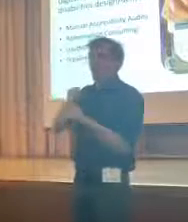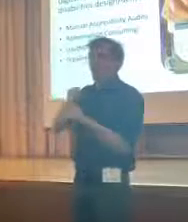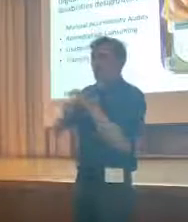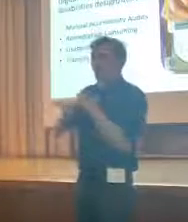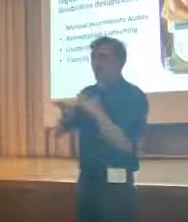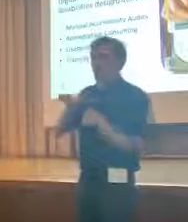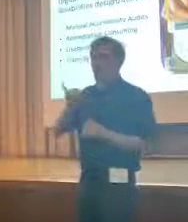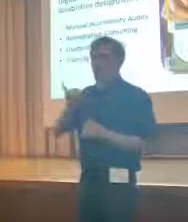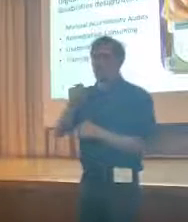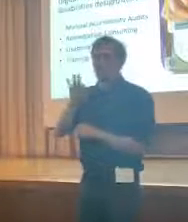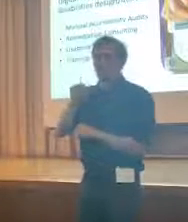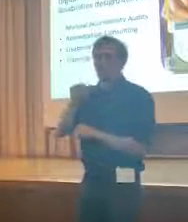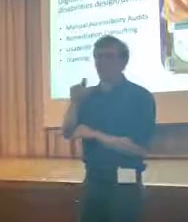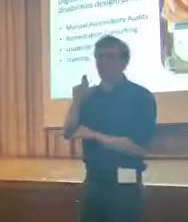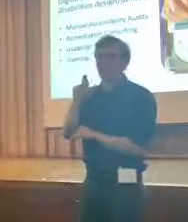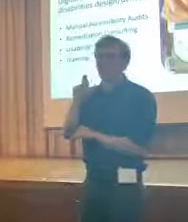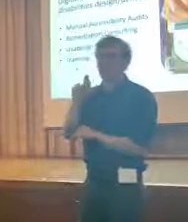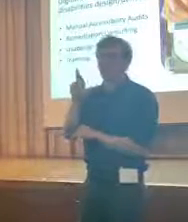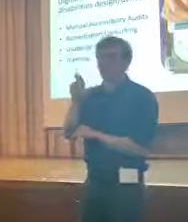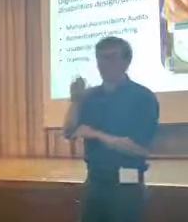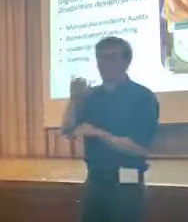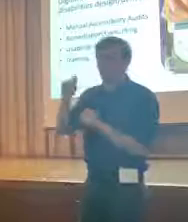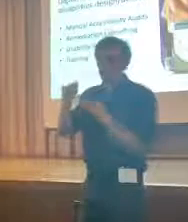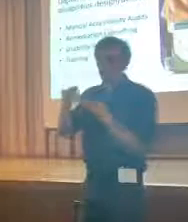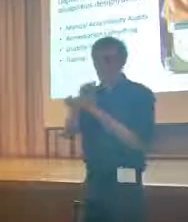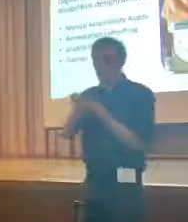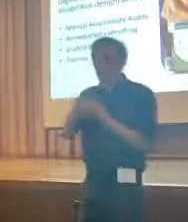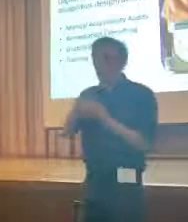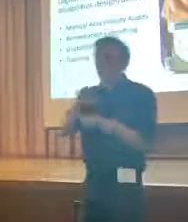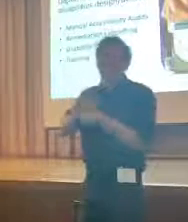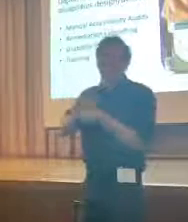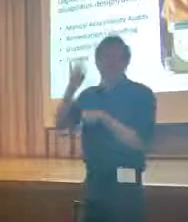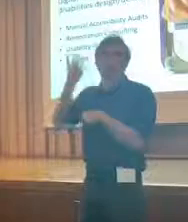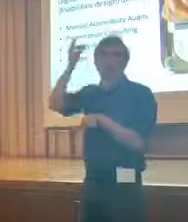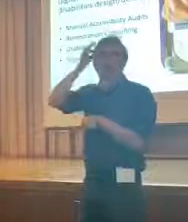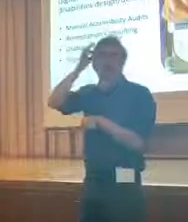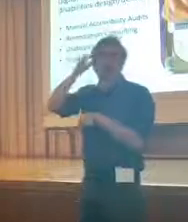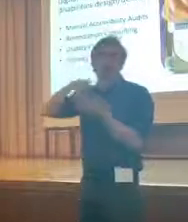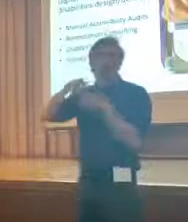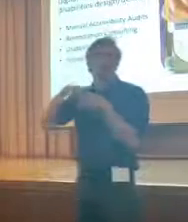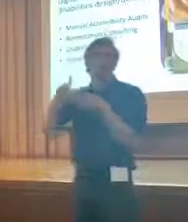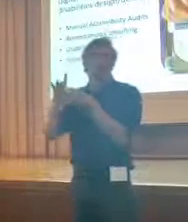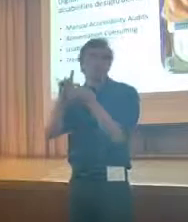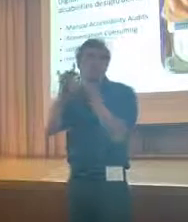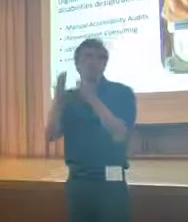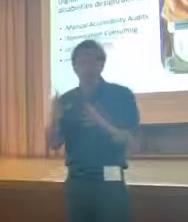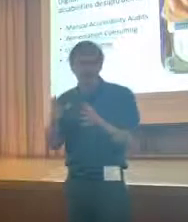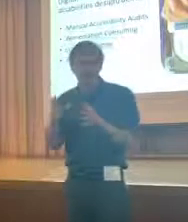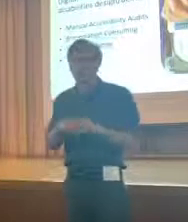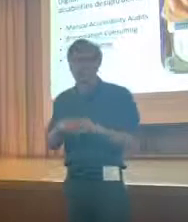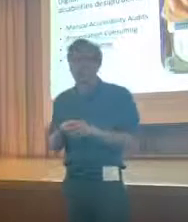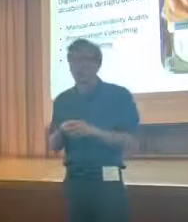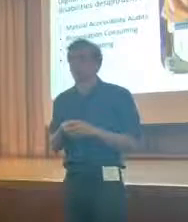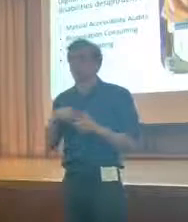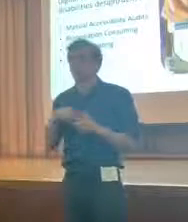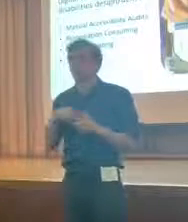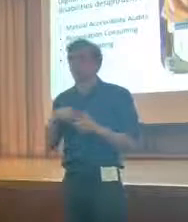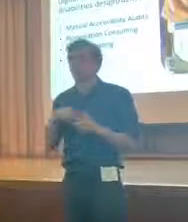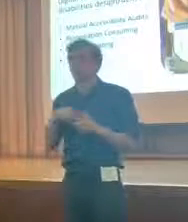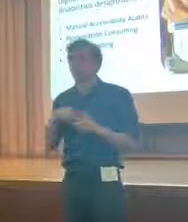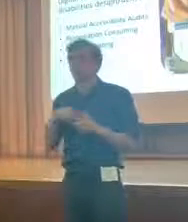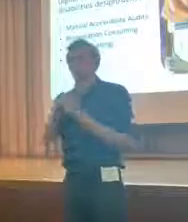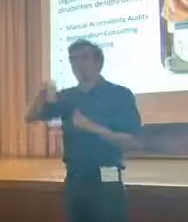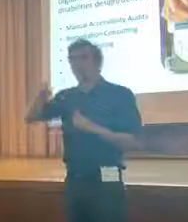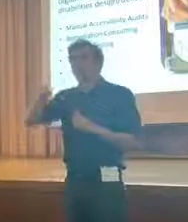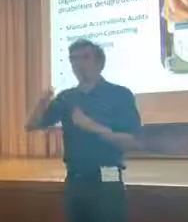a federal program coordinator, and I happened to know the person who was the brand new ADA transition plan coordinator. She